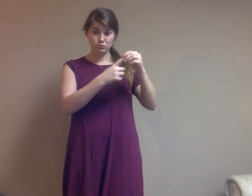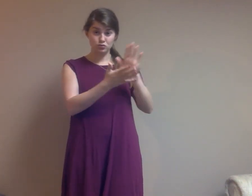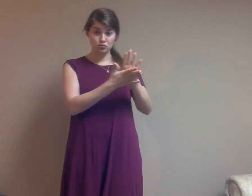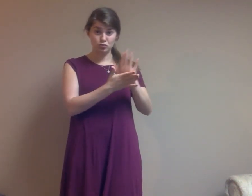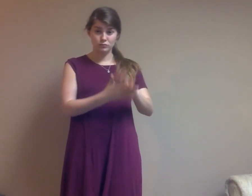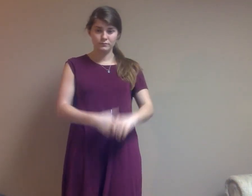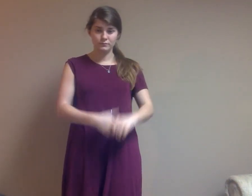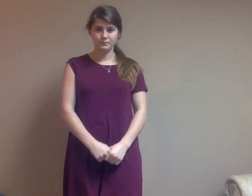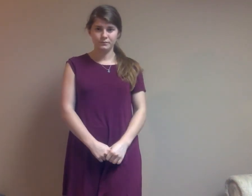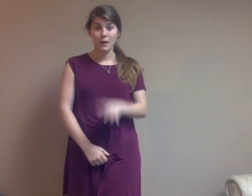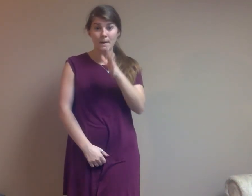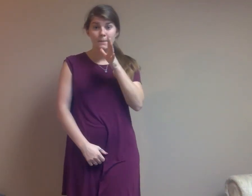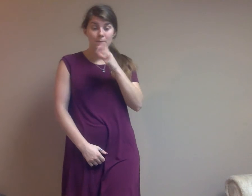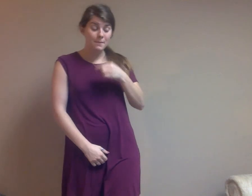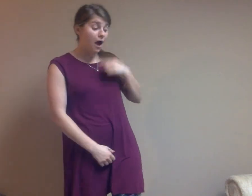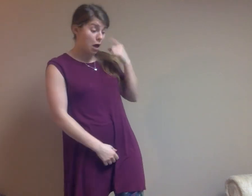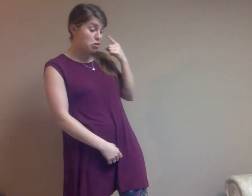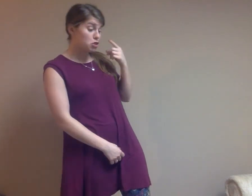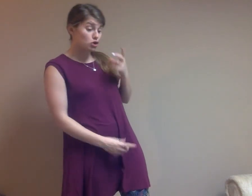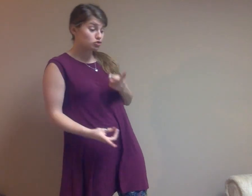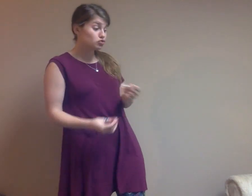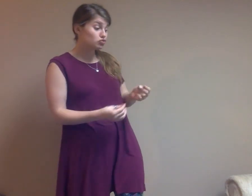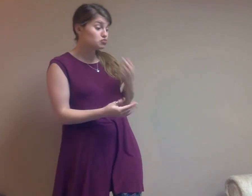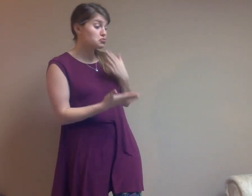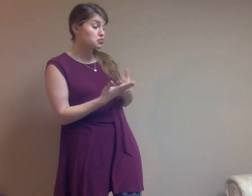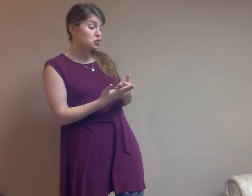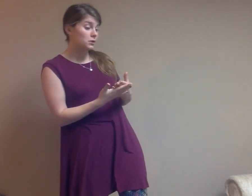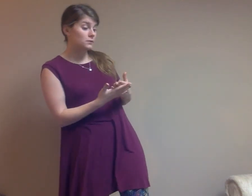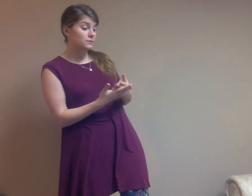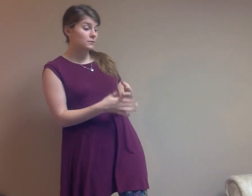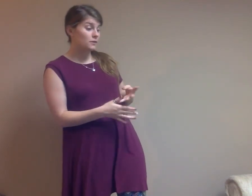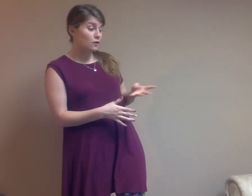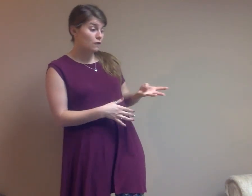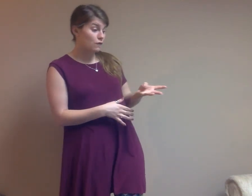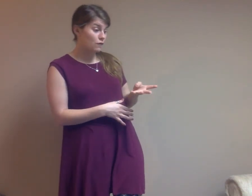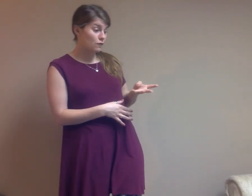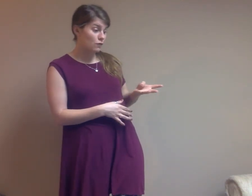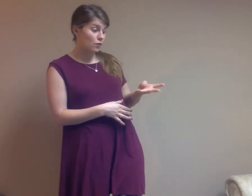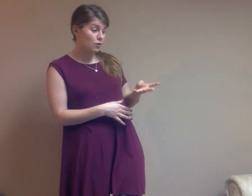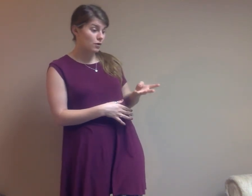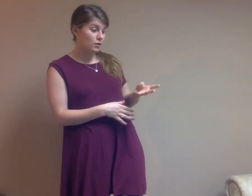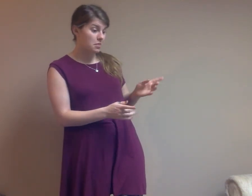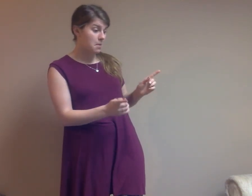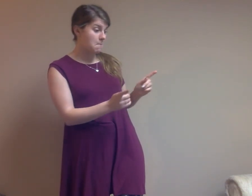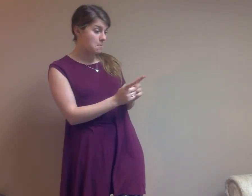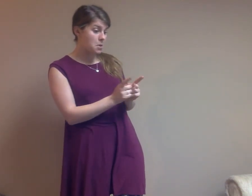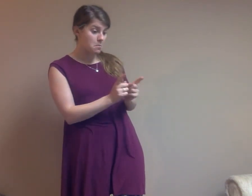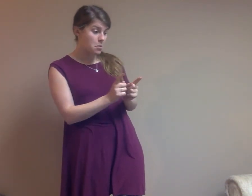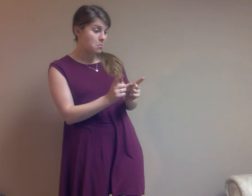there was 10 more April and Lotties in that house. That's because I think the people around them definitely help.